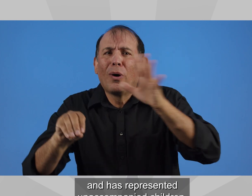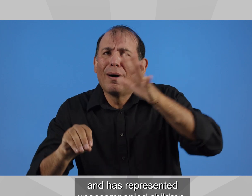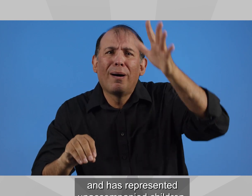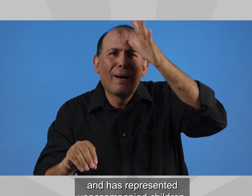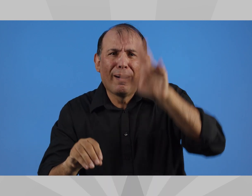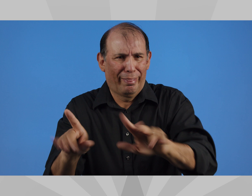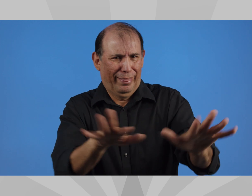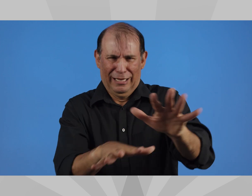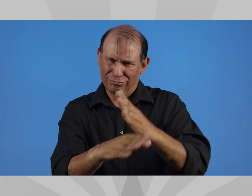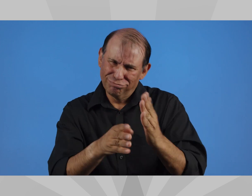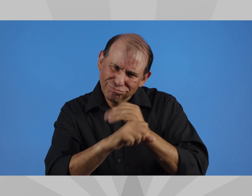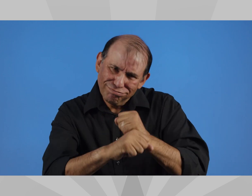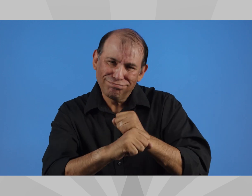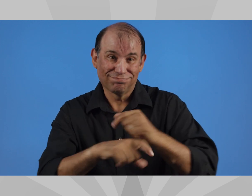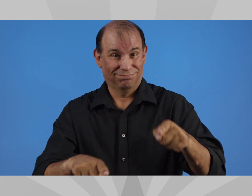unaccompanied children.